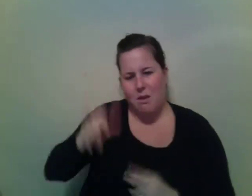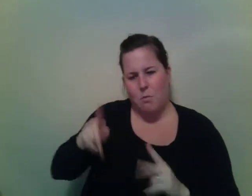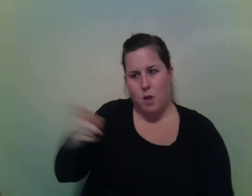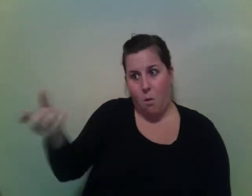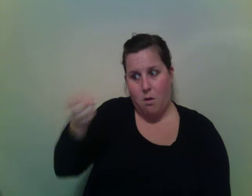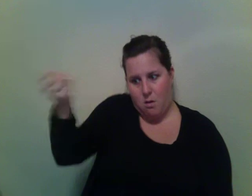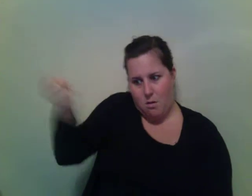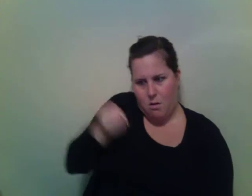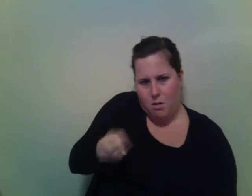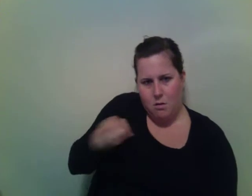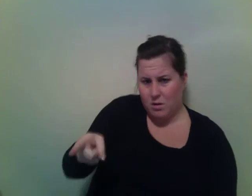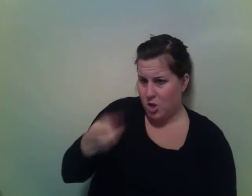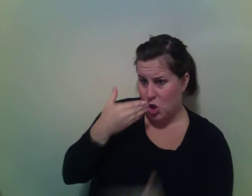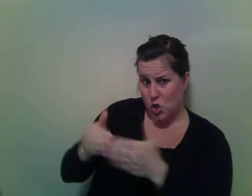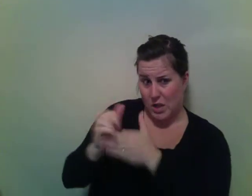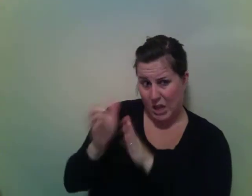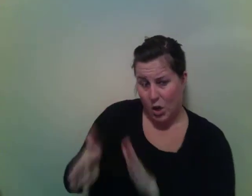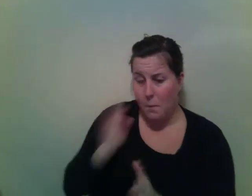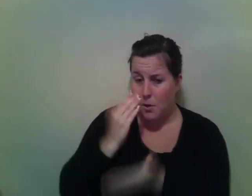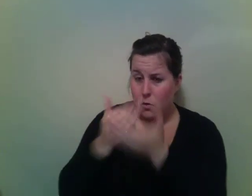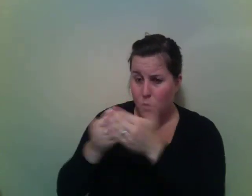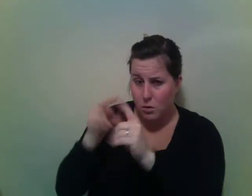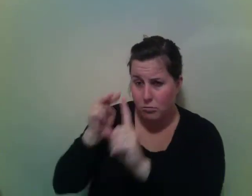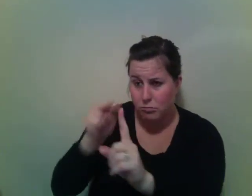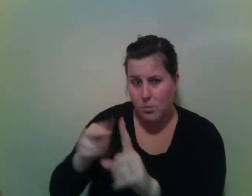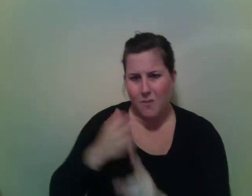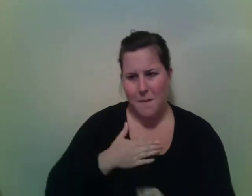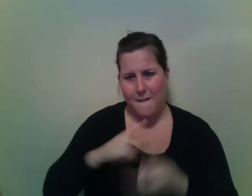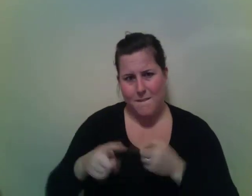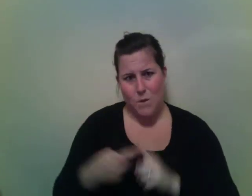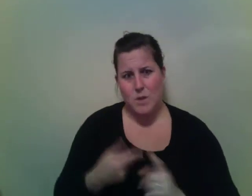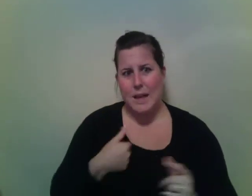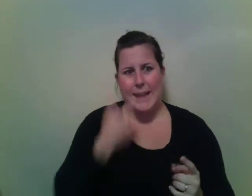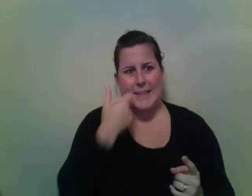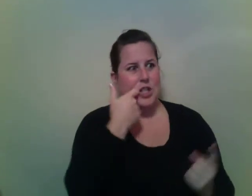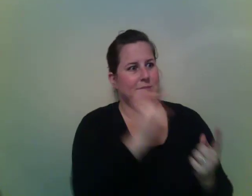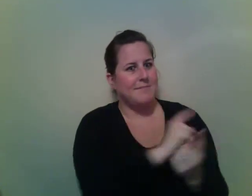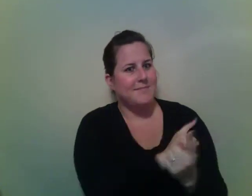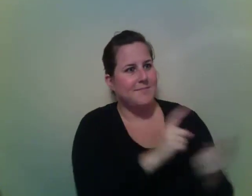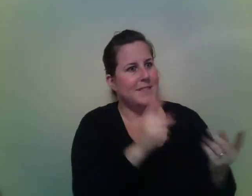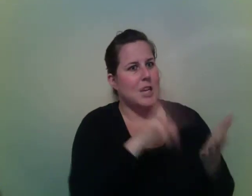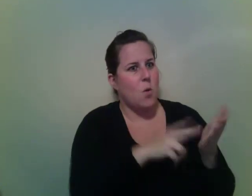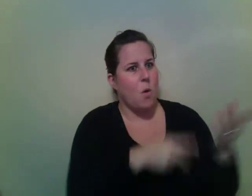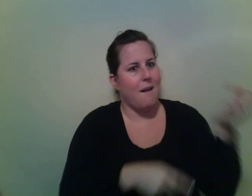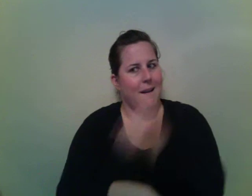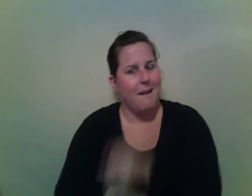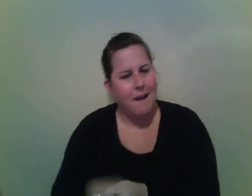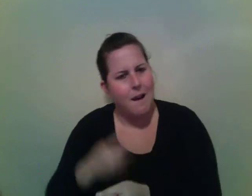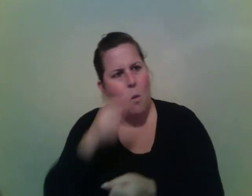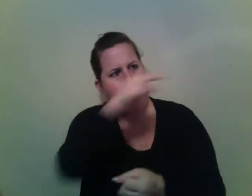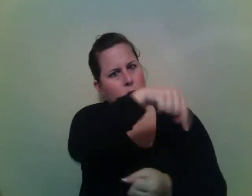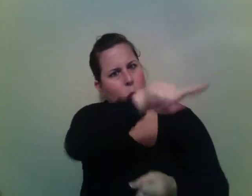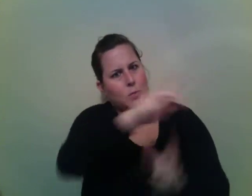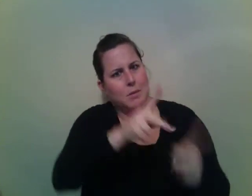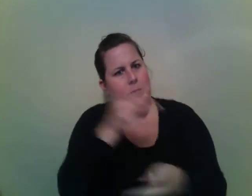a good leader? Are they going to be a good mentor to my friends that I have just enrolled? You know, I want them to be taken care of, so